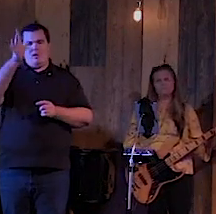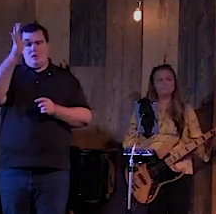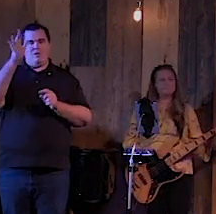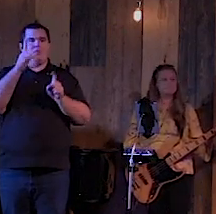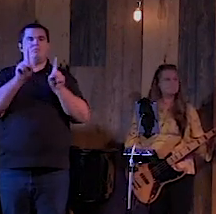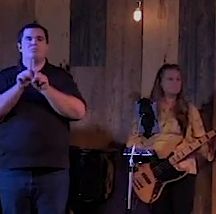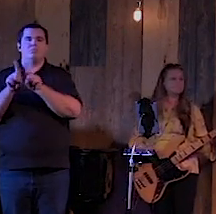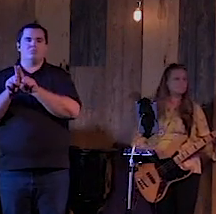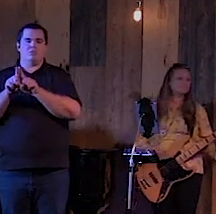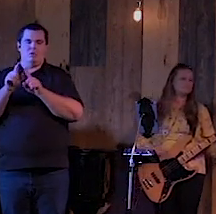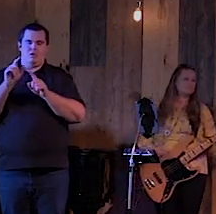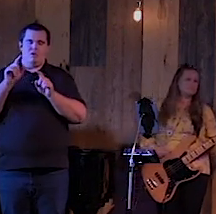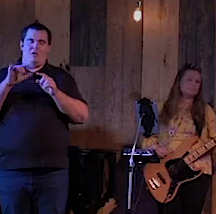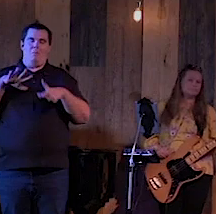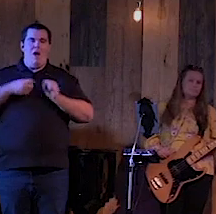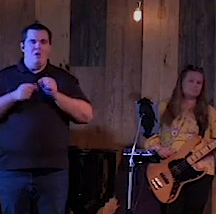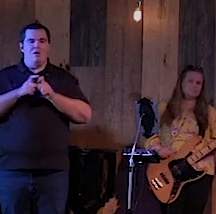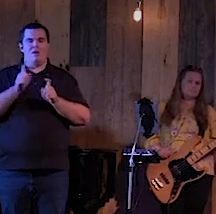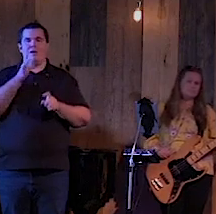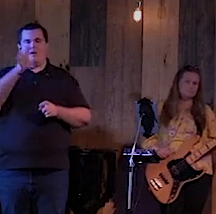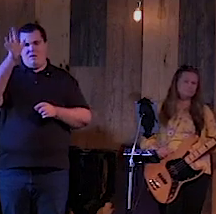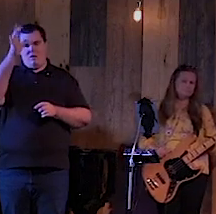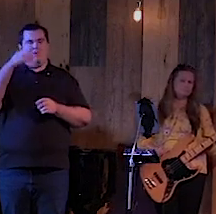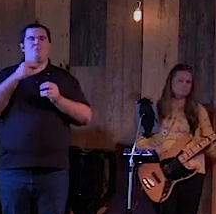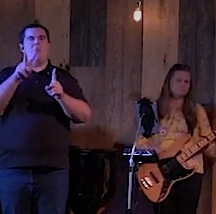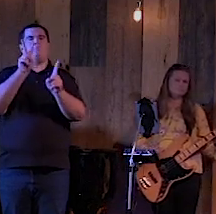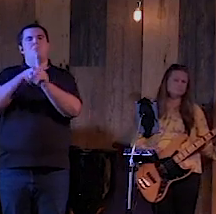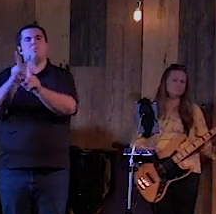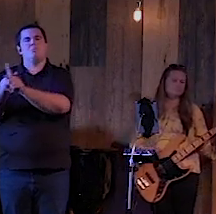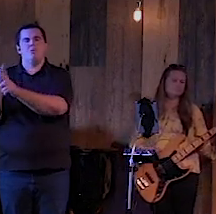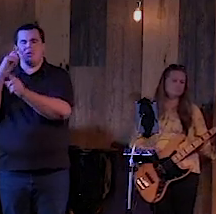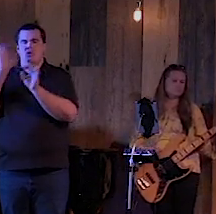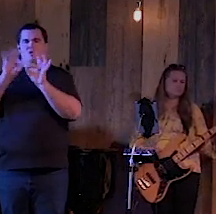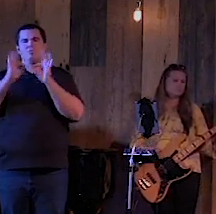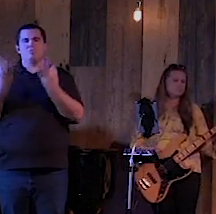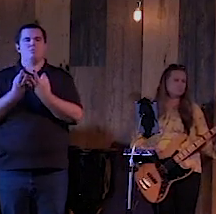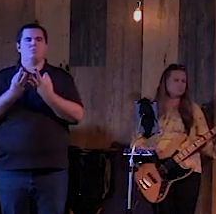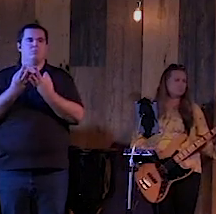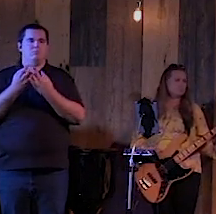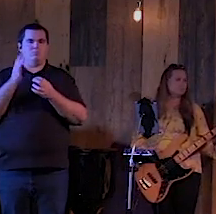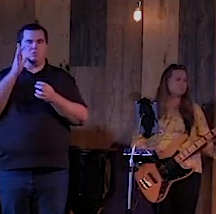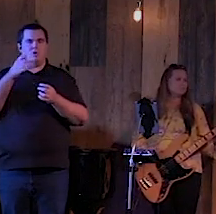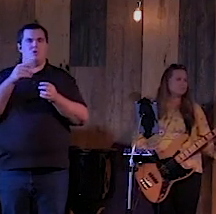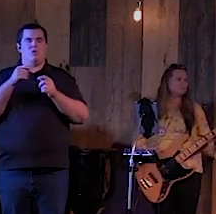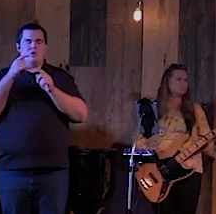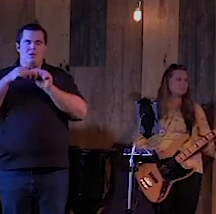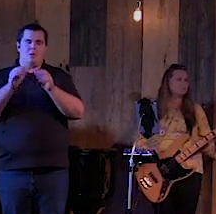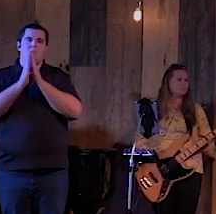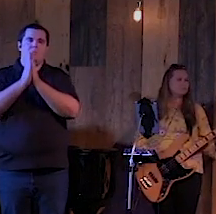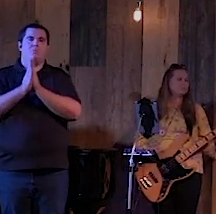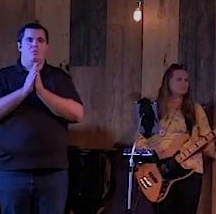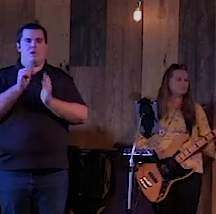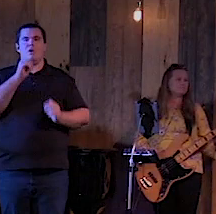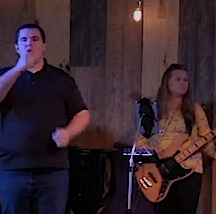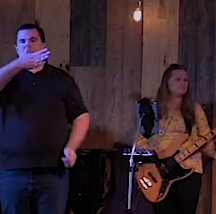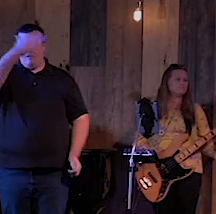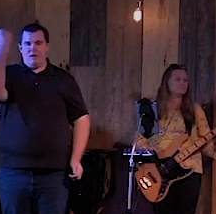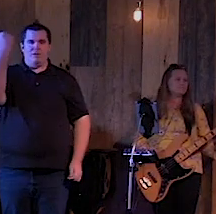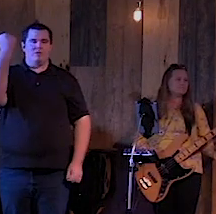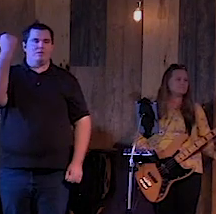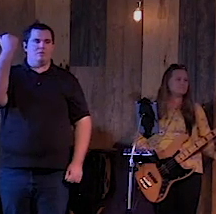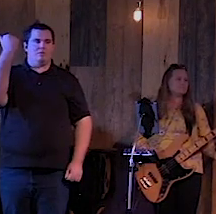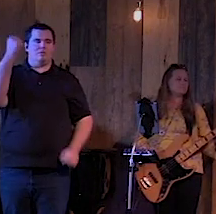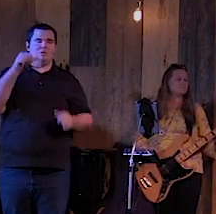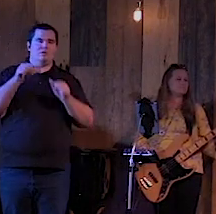also deal with the pain of parenting. We're going to give some practical tools, and so I just want to let you know kind of what's coming so you can be in prayer. Hey, don't forget